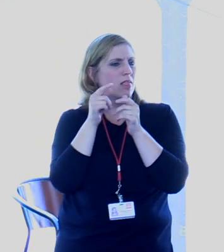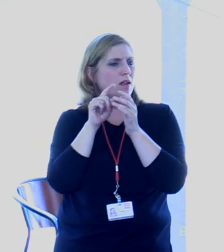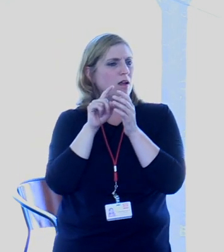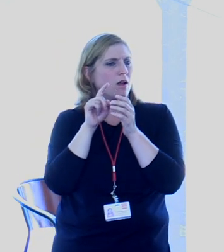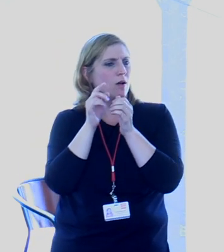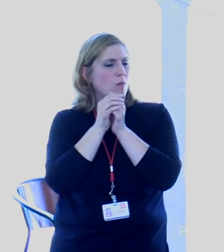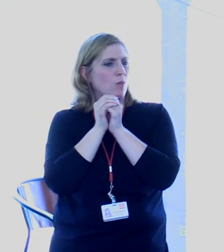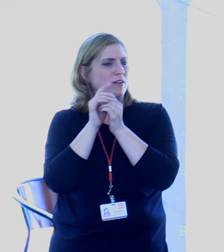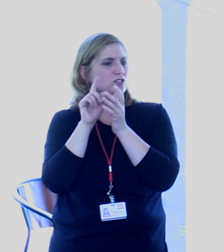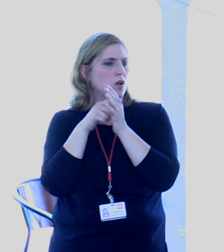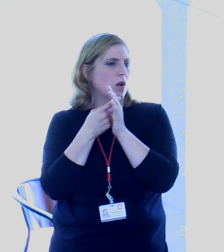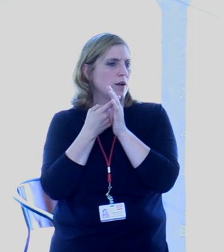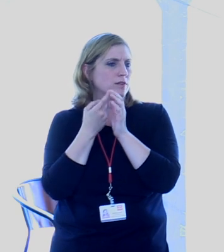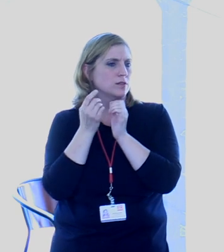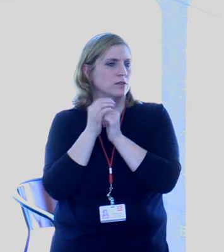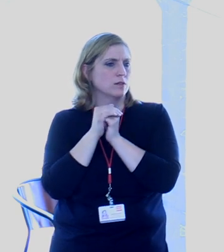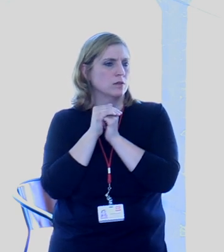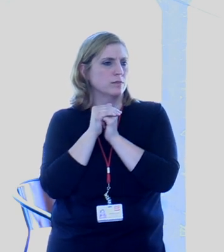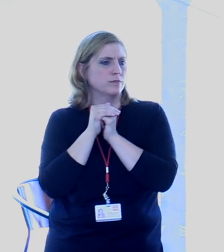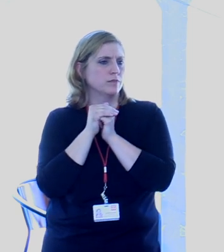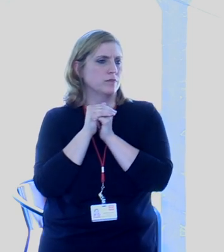start?